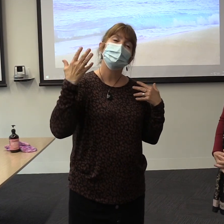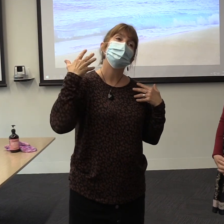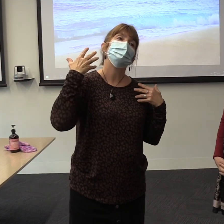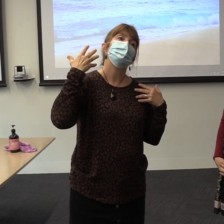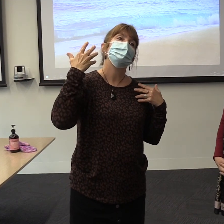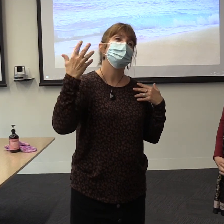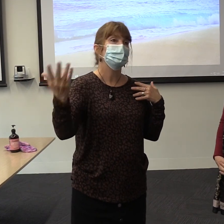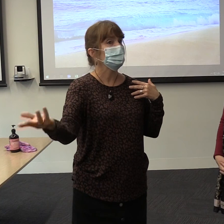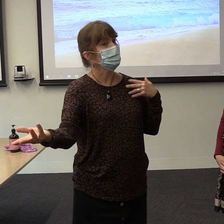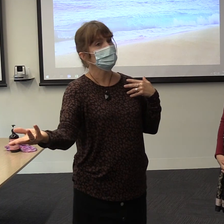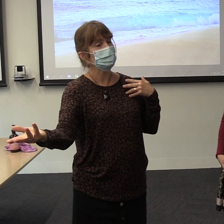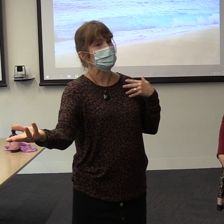for me, one for you, you might say.